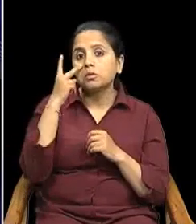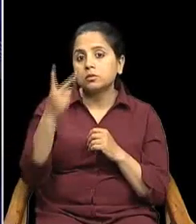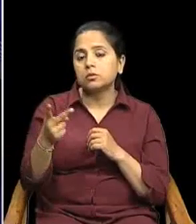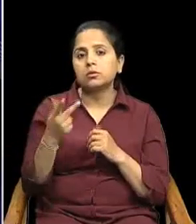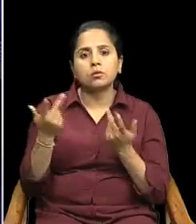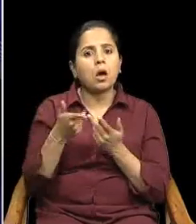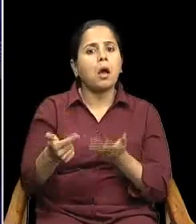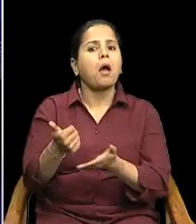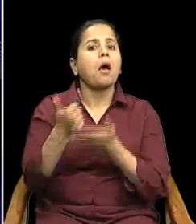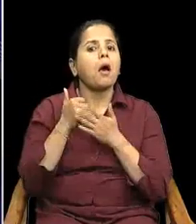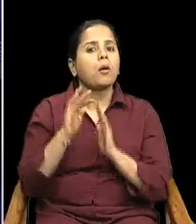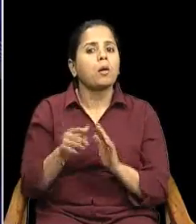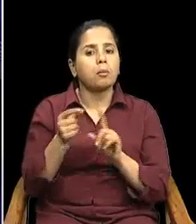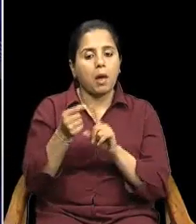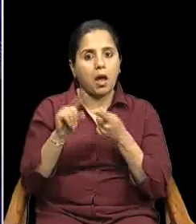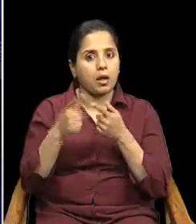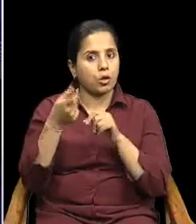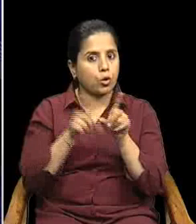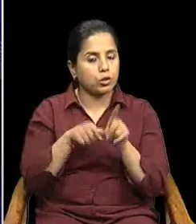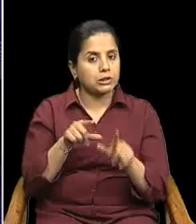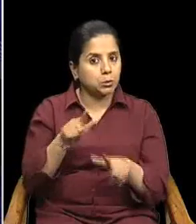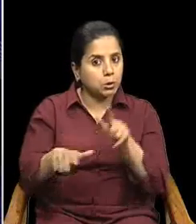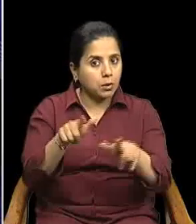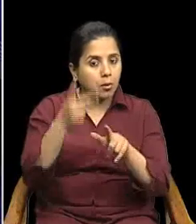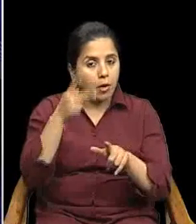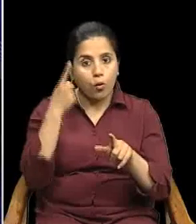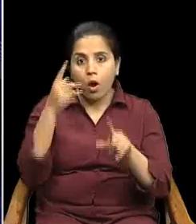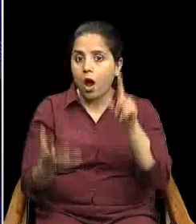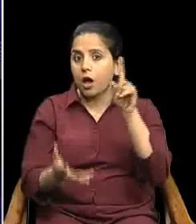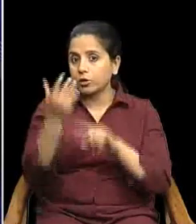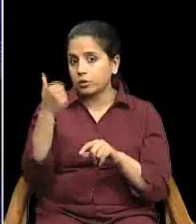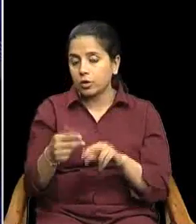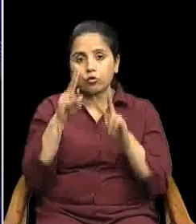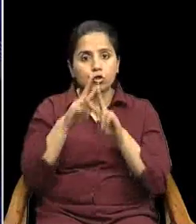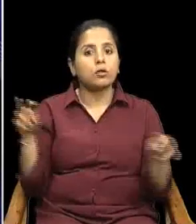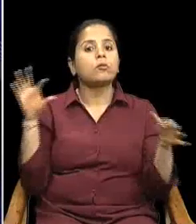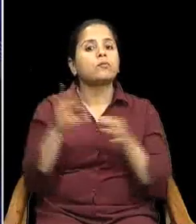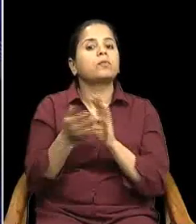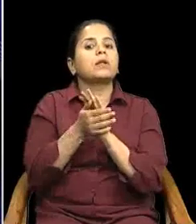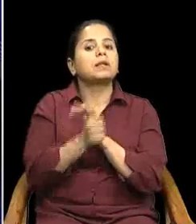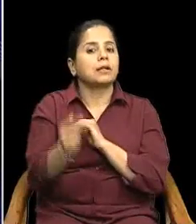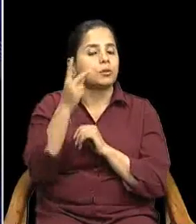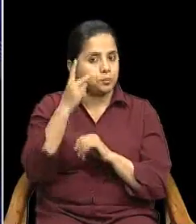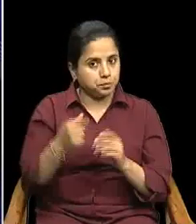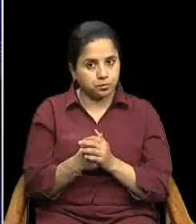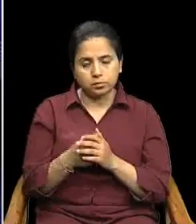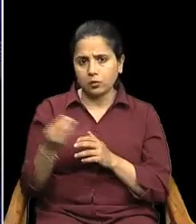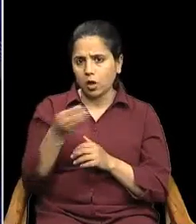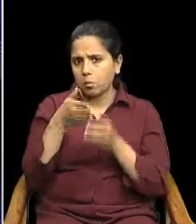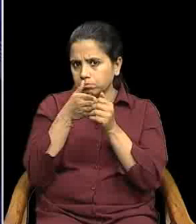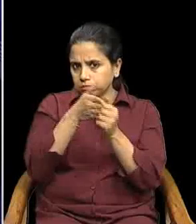what helps pedagogical steps in achieving the research related skills. Some